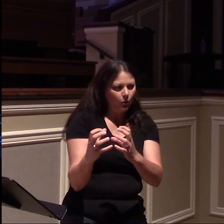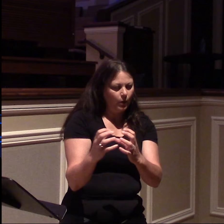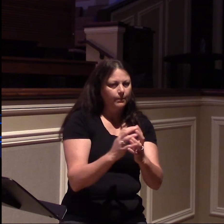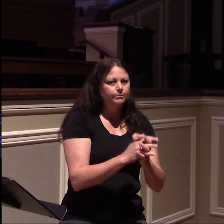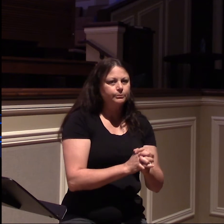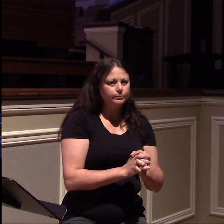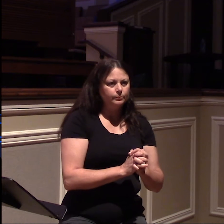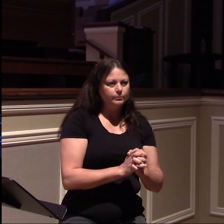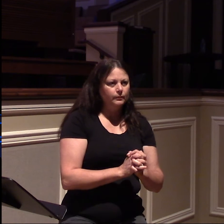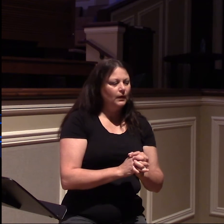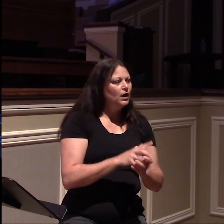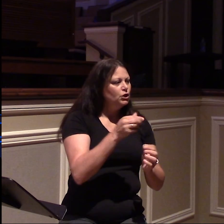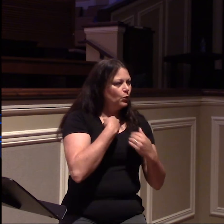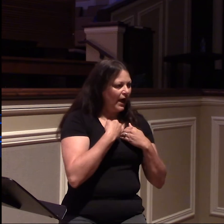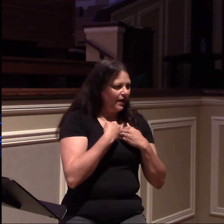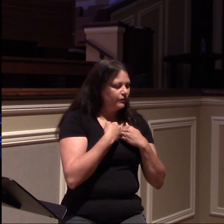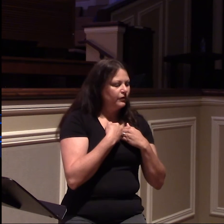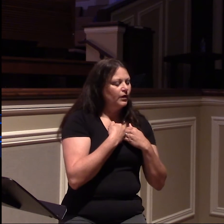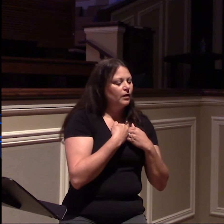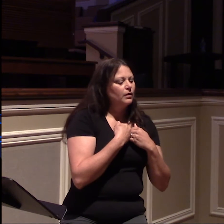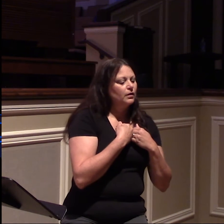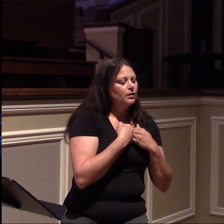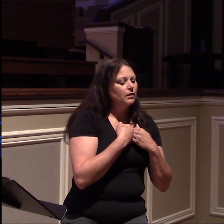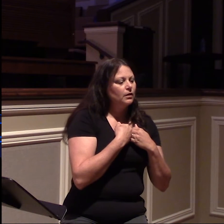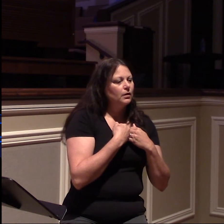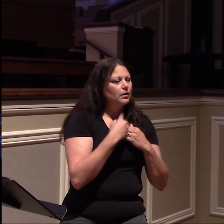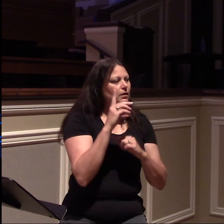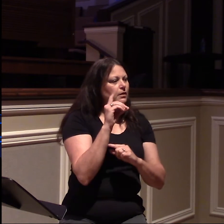conviction, gospel-centered behavior,